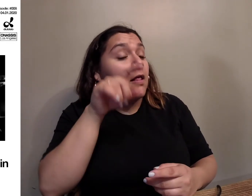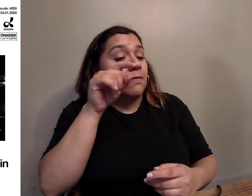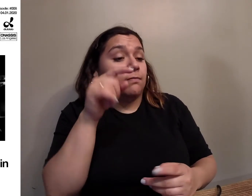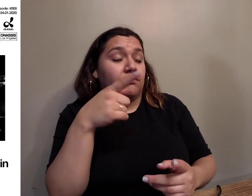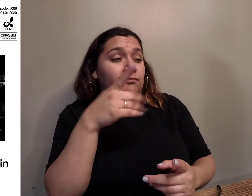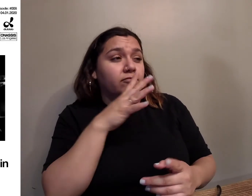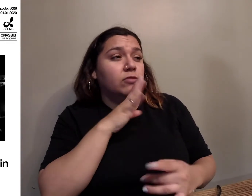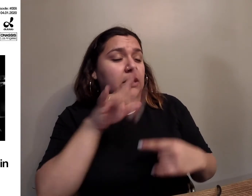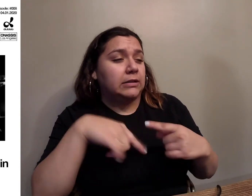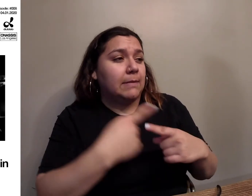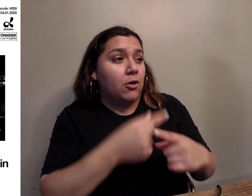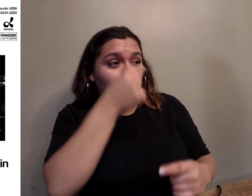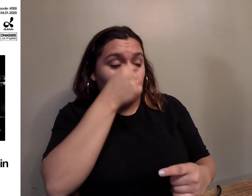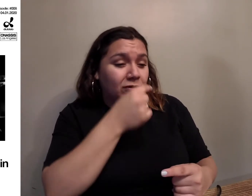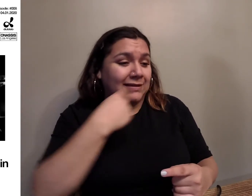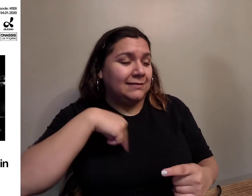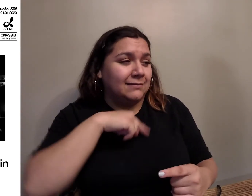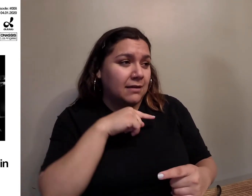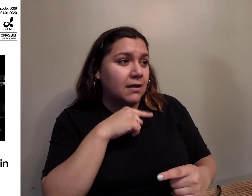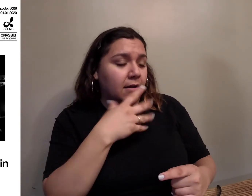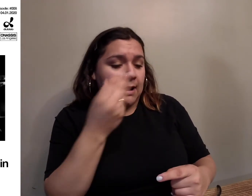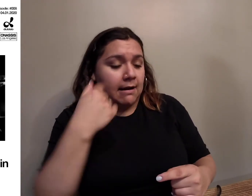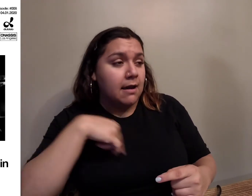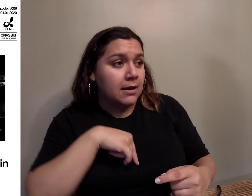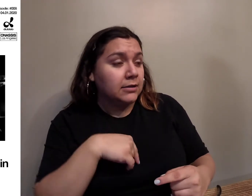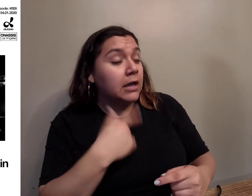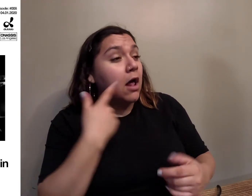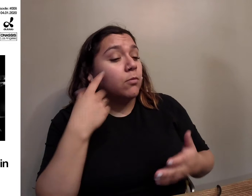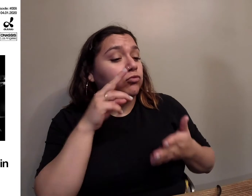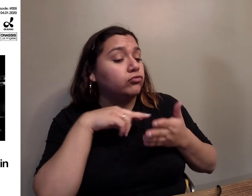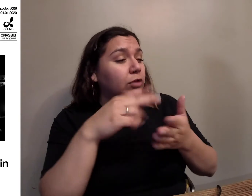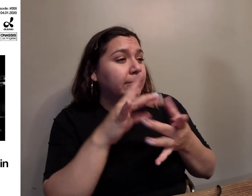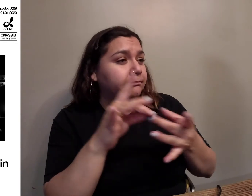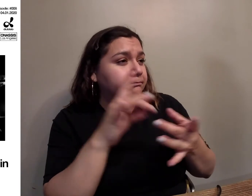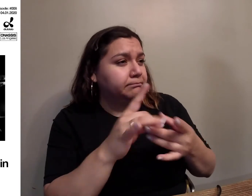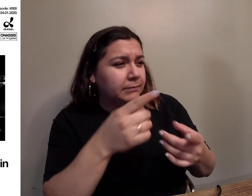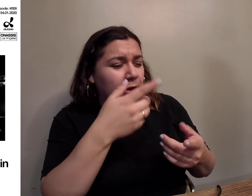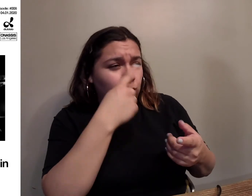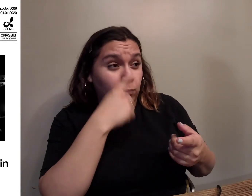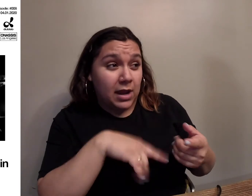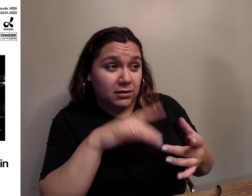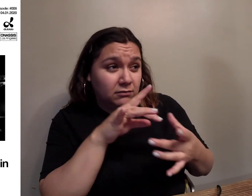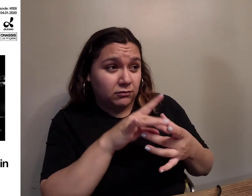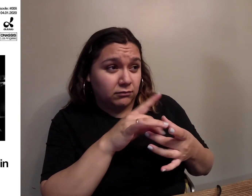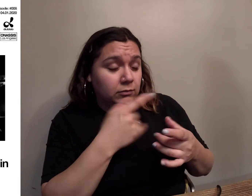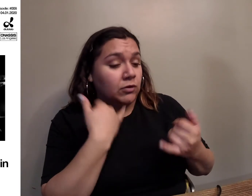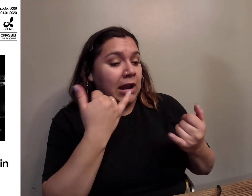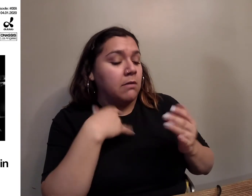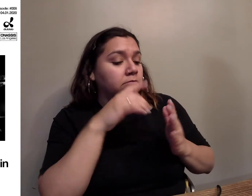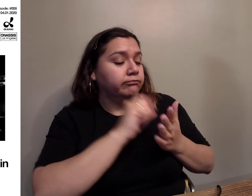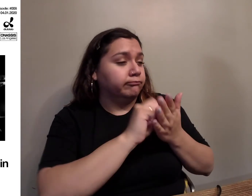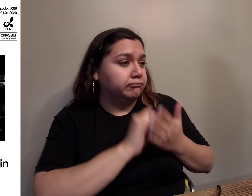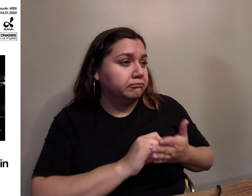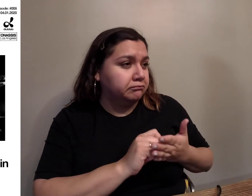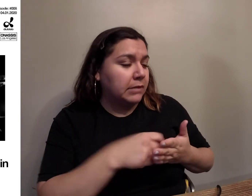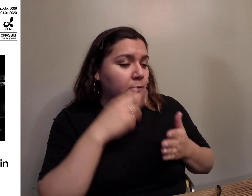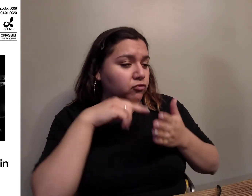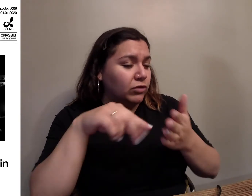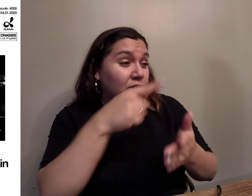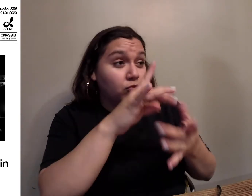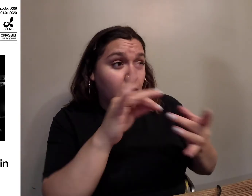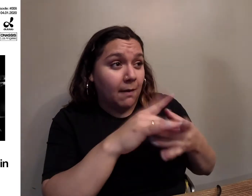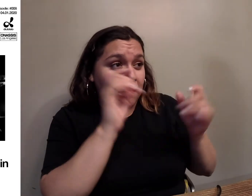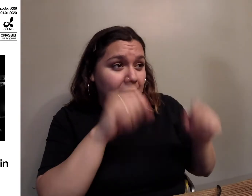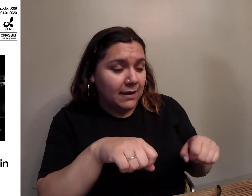read and have you comment on. I think it's quite extraordinary. It's a passage on